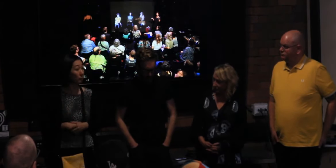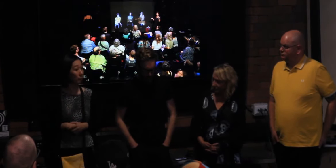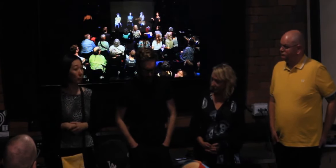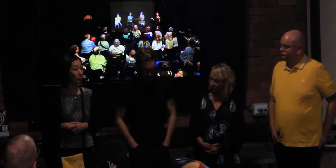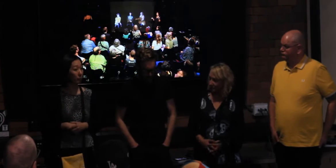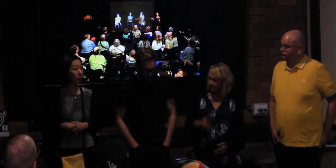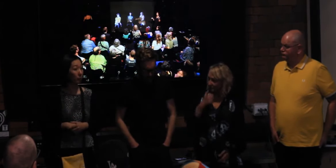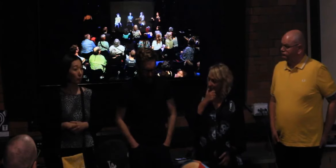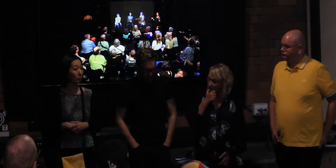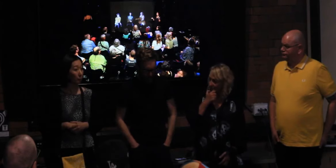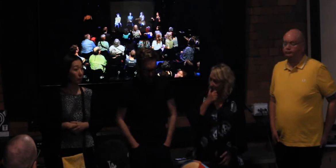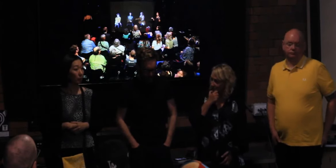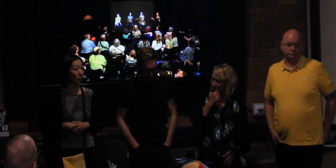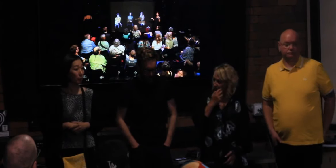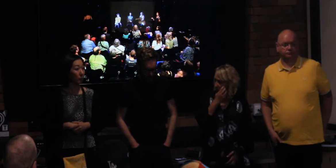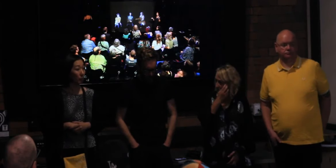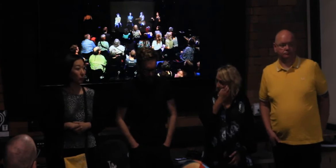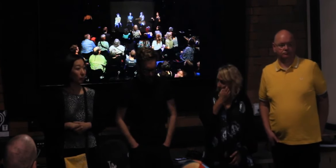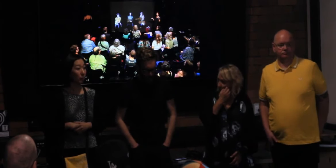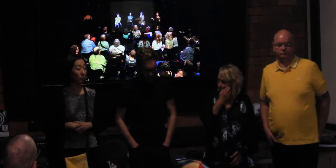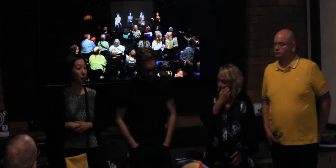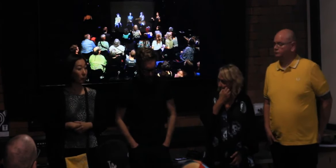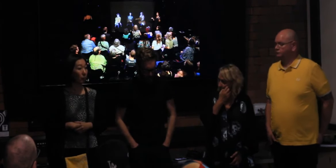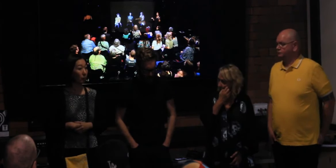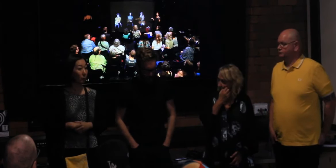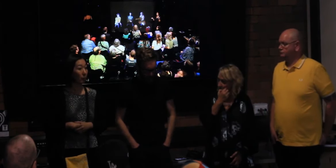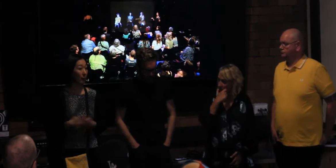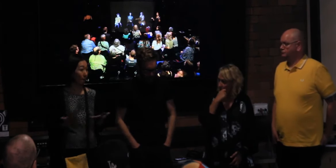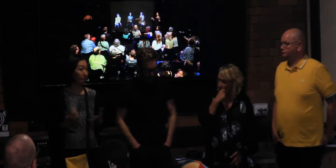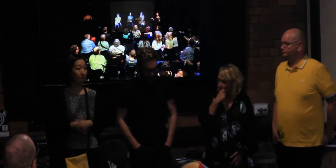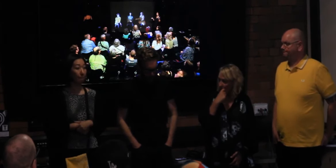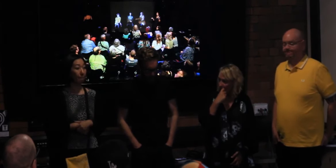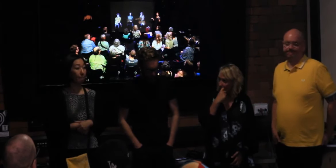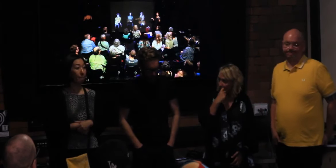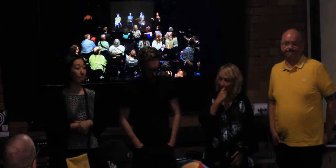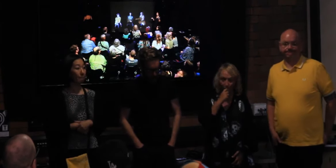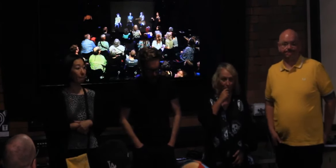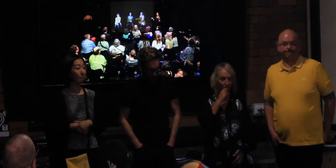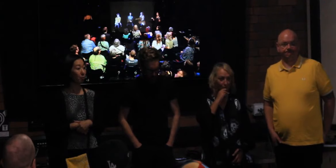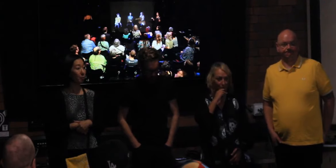is also a natural affiliation with that as well.